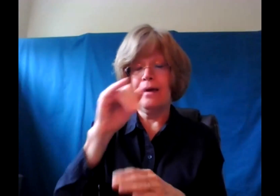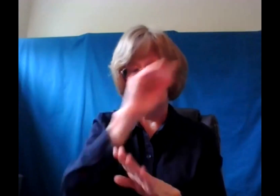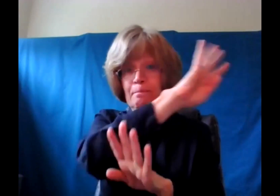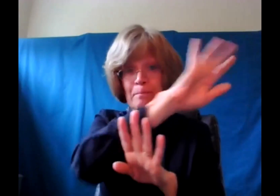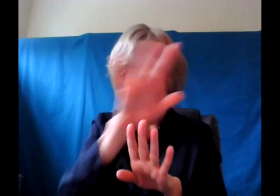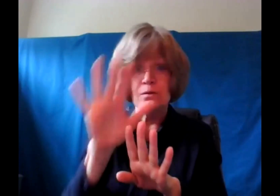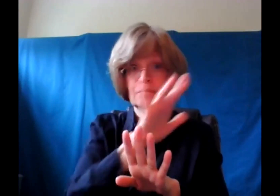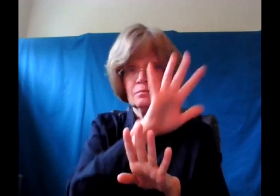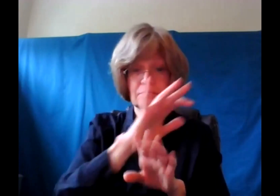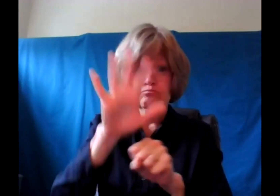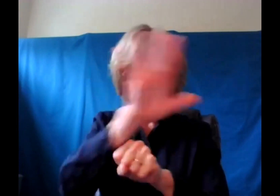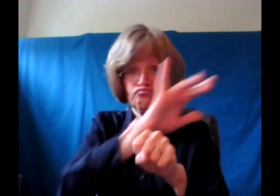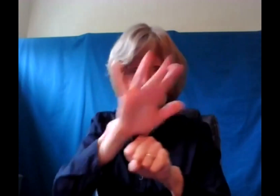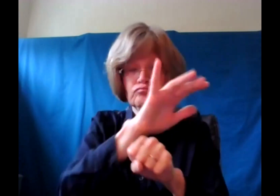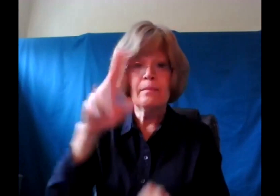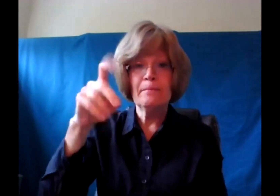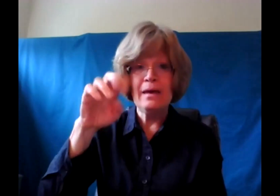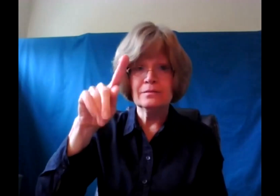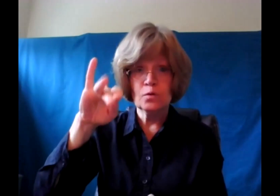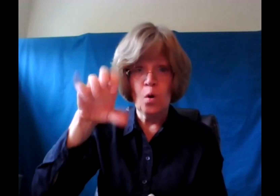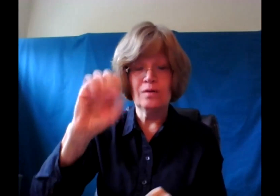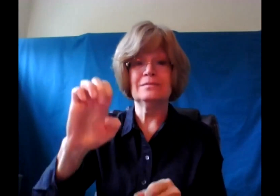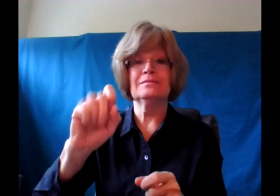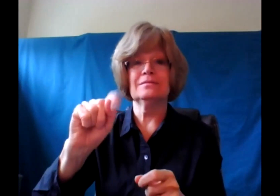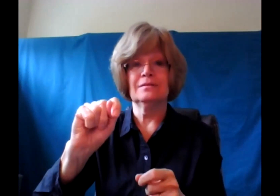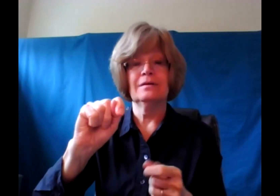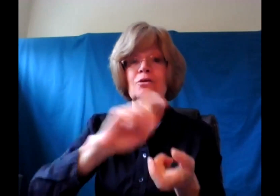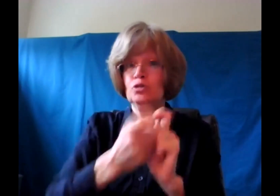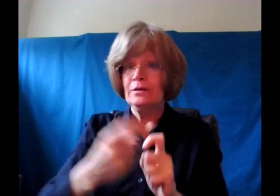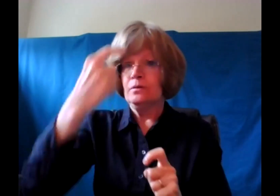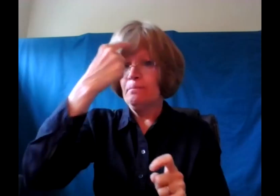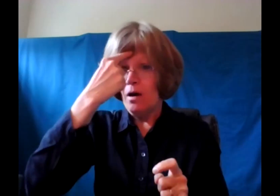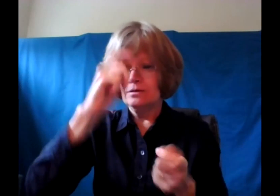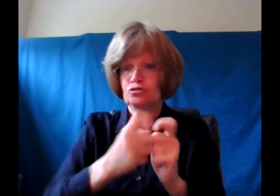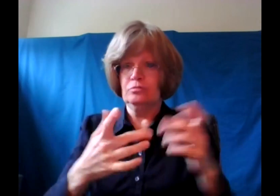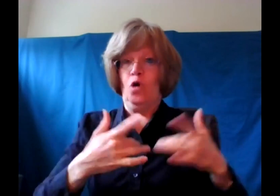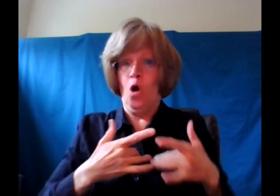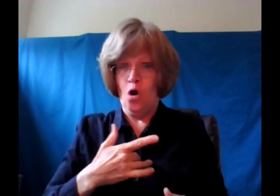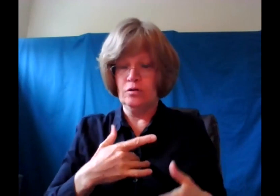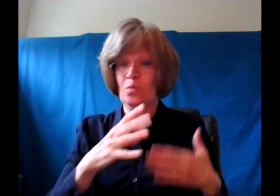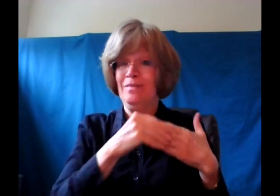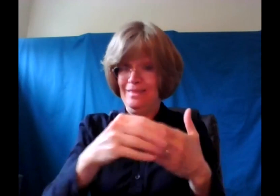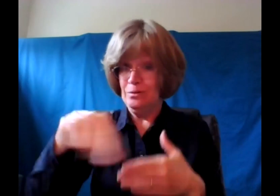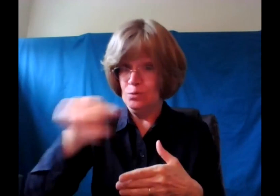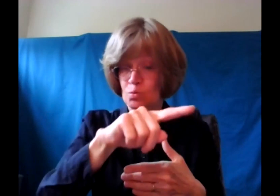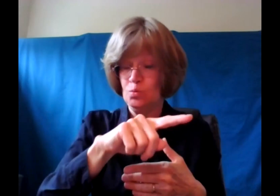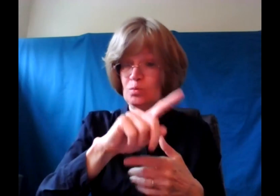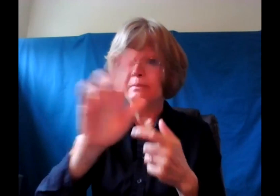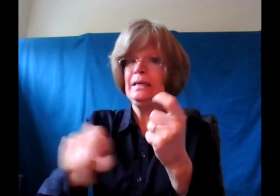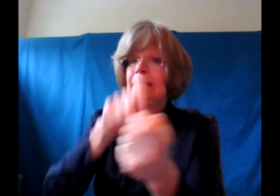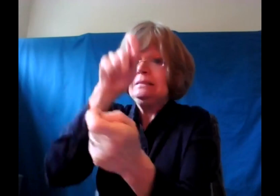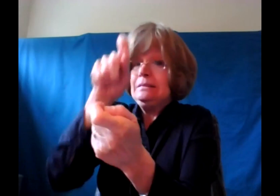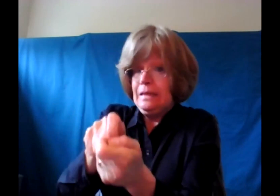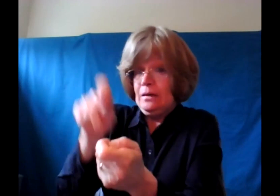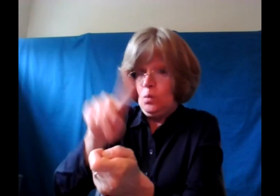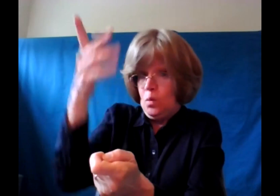experience, a change in mind and heart that will lead you to be exactly where